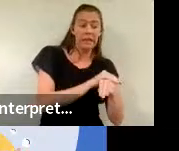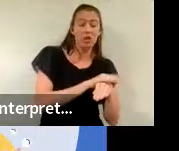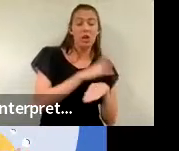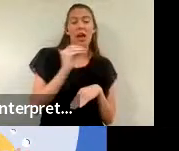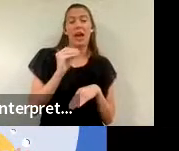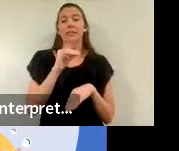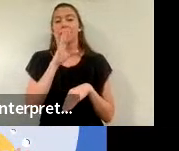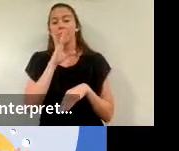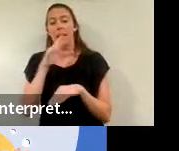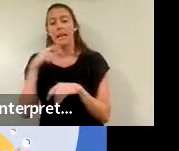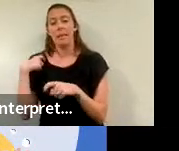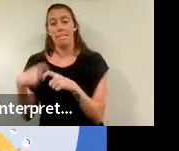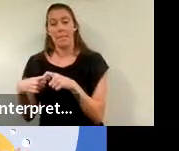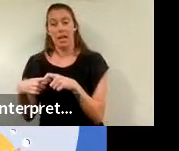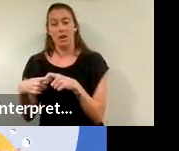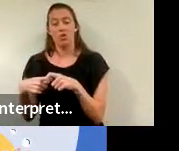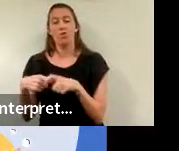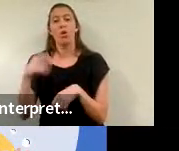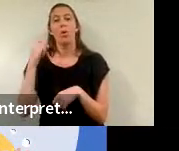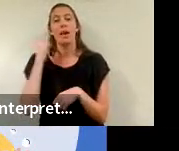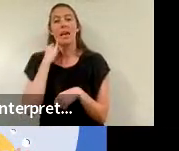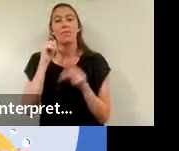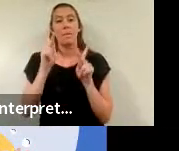with their registration if they want to do an on the